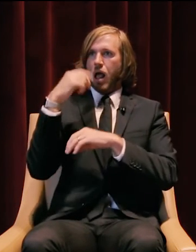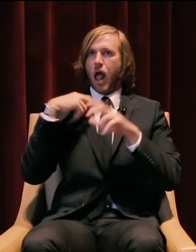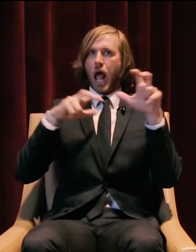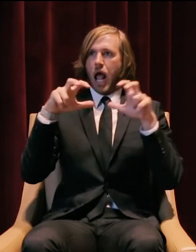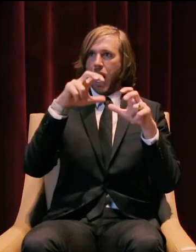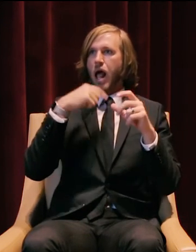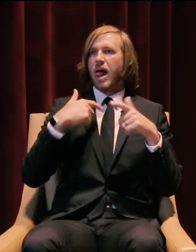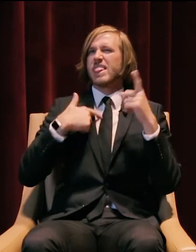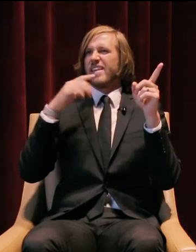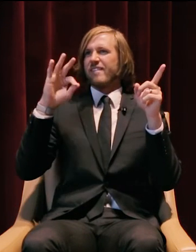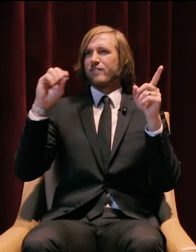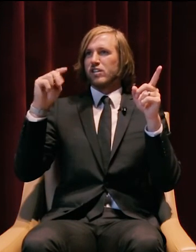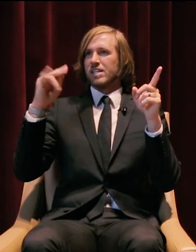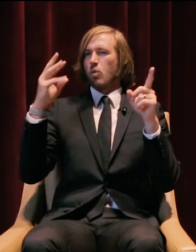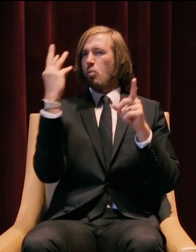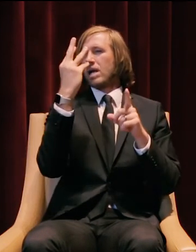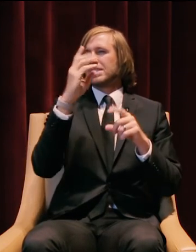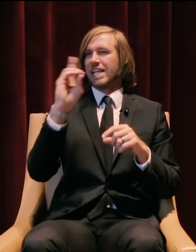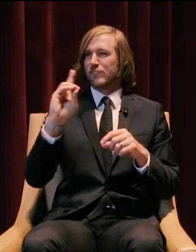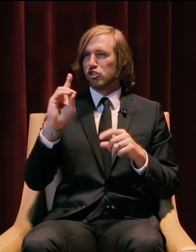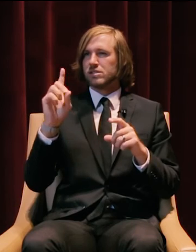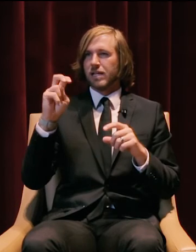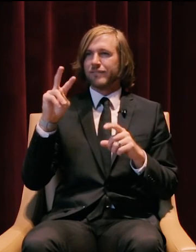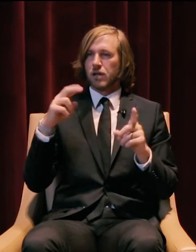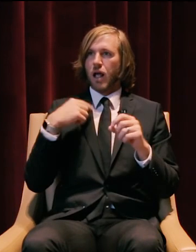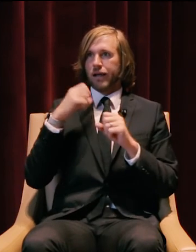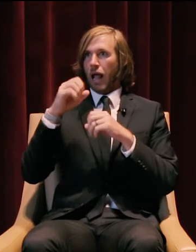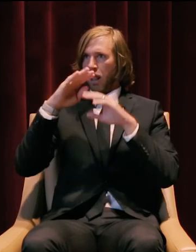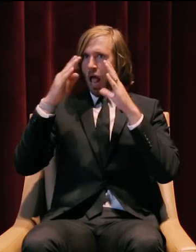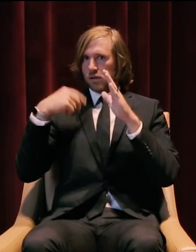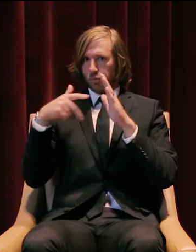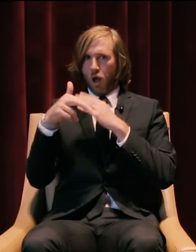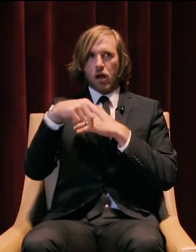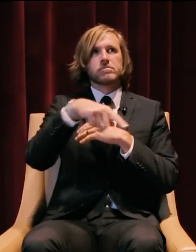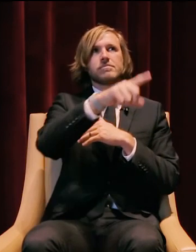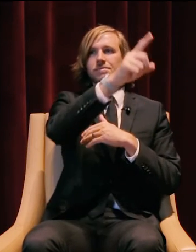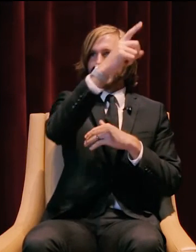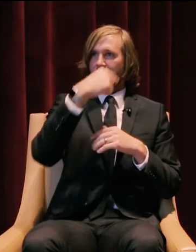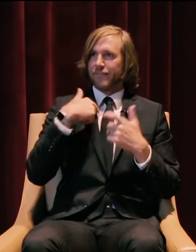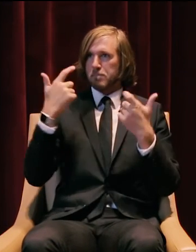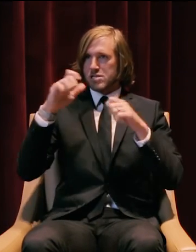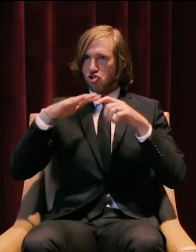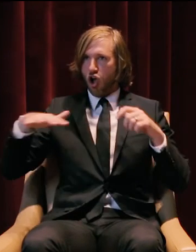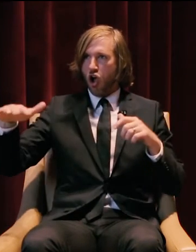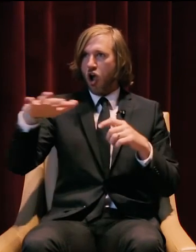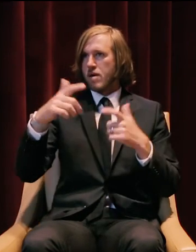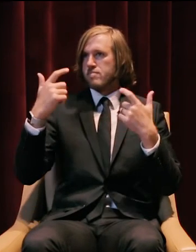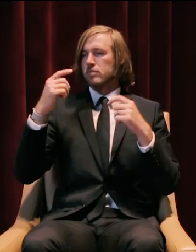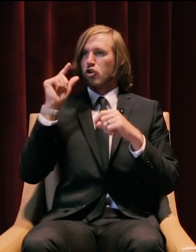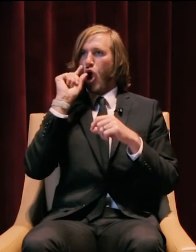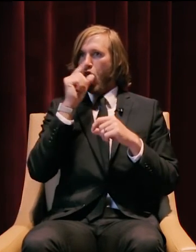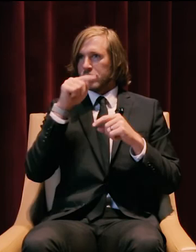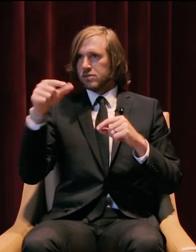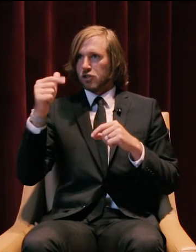I live in the foothills west of Denver, so I can walk right out of my house. And I have a big yard with a good-sized garden,